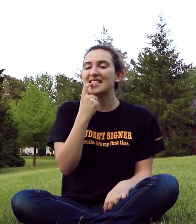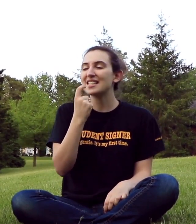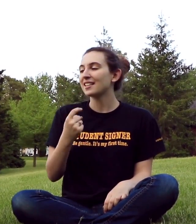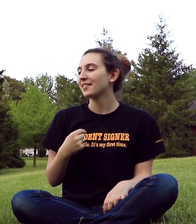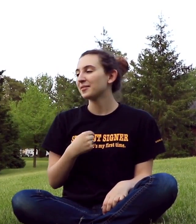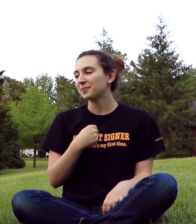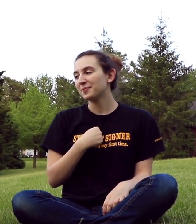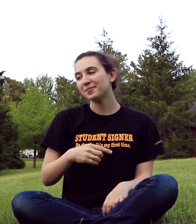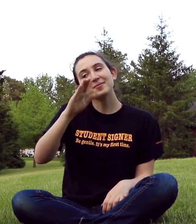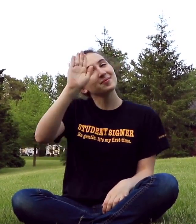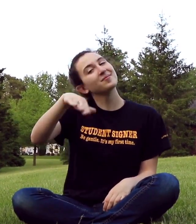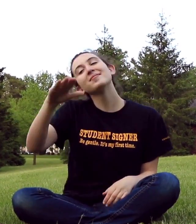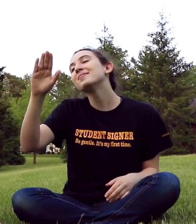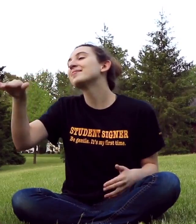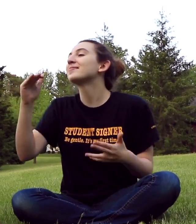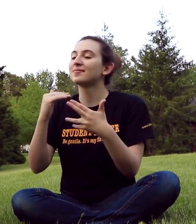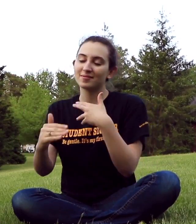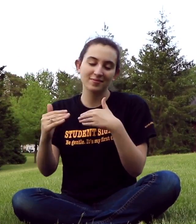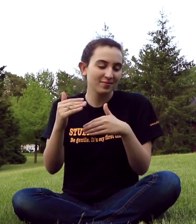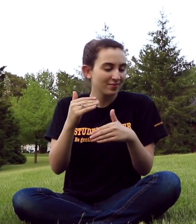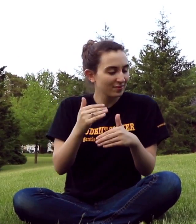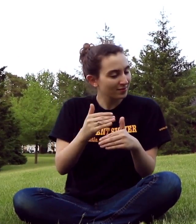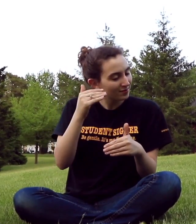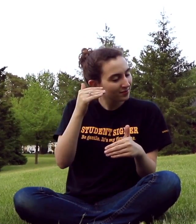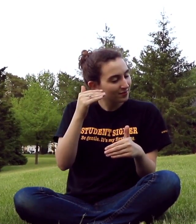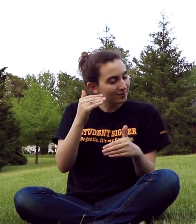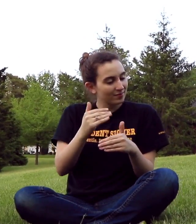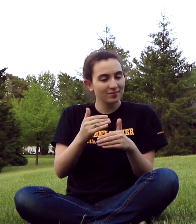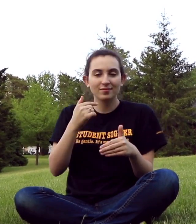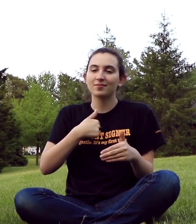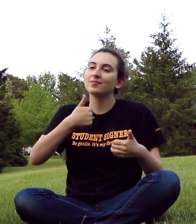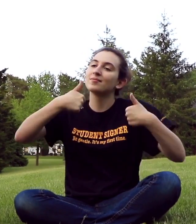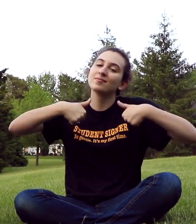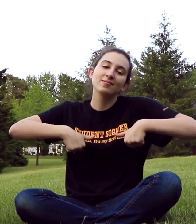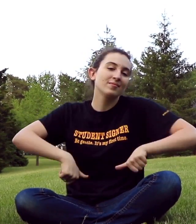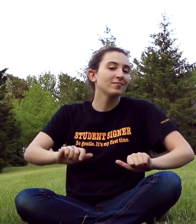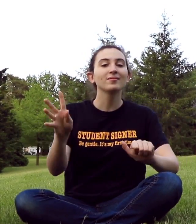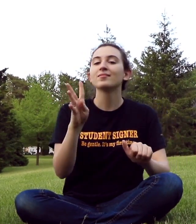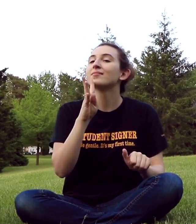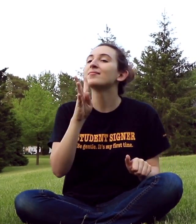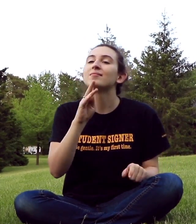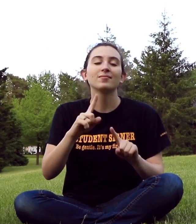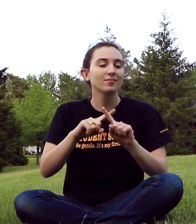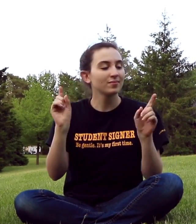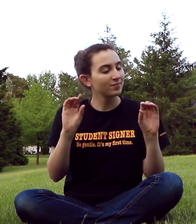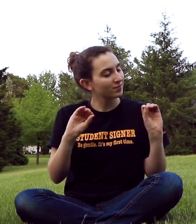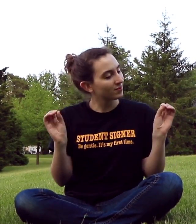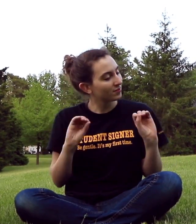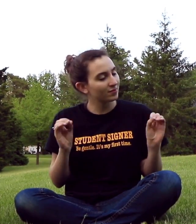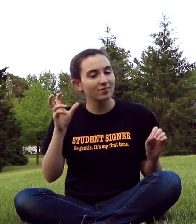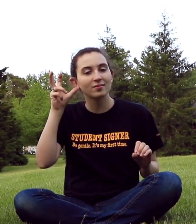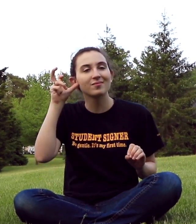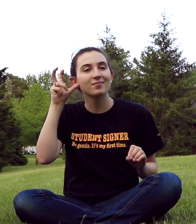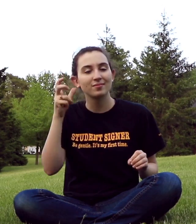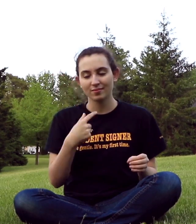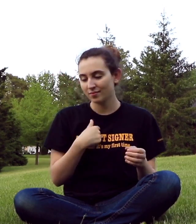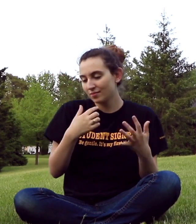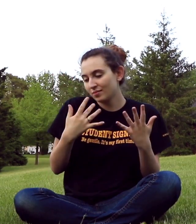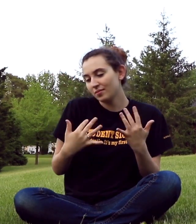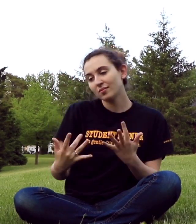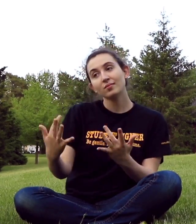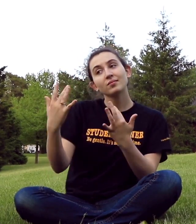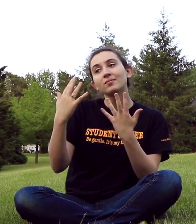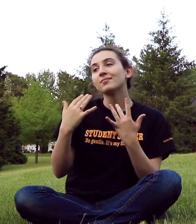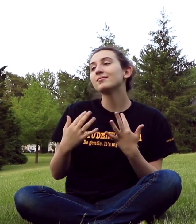the glass, waving through a window. I try to speak, but nobody can hear.